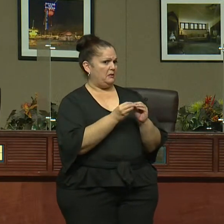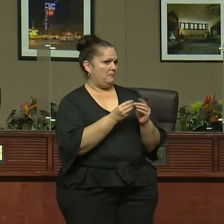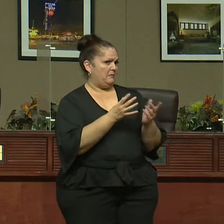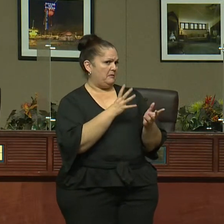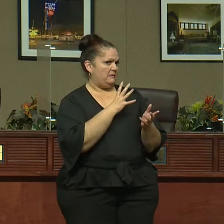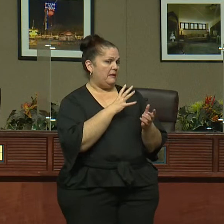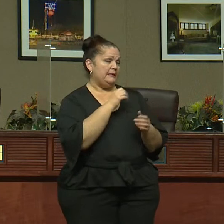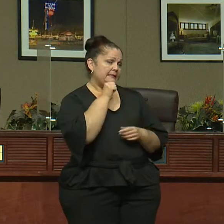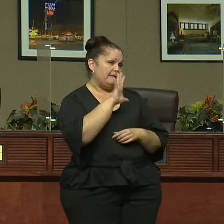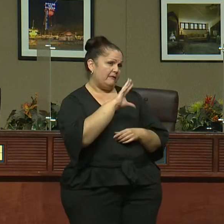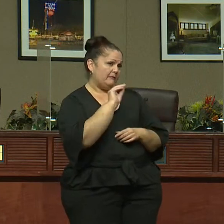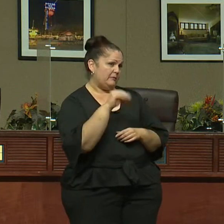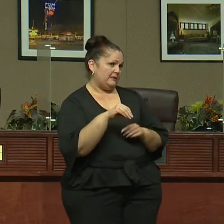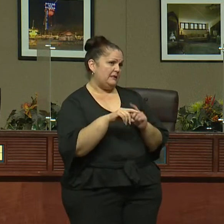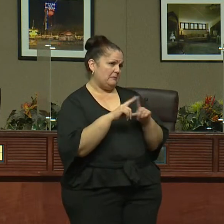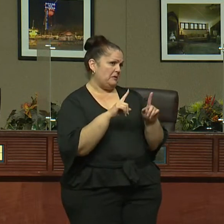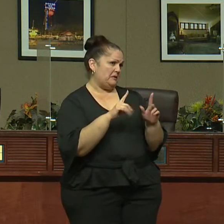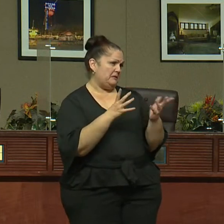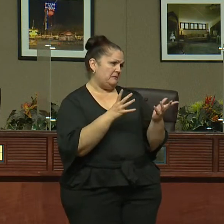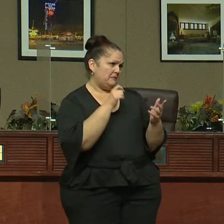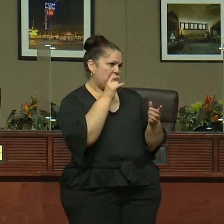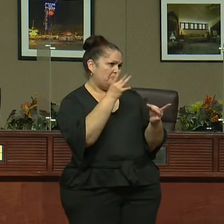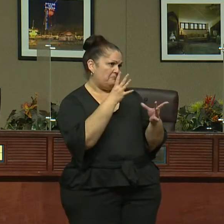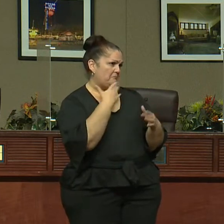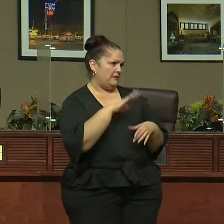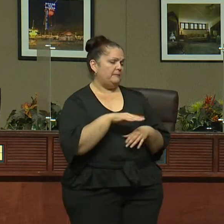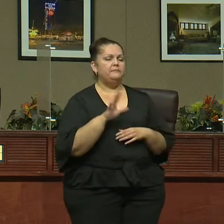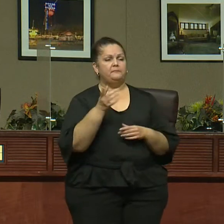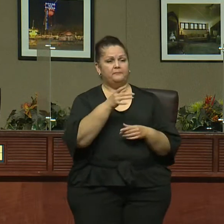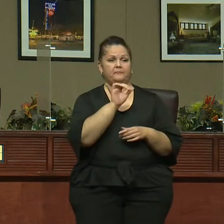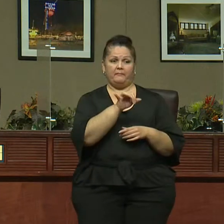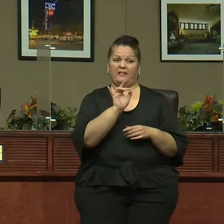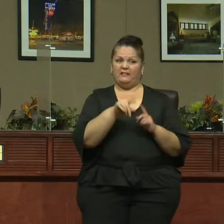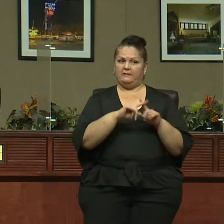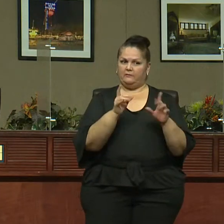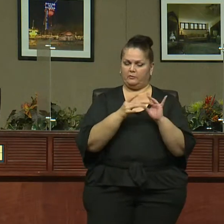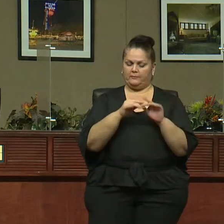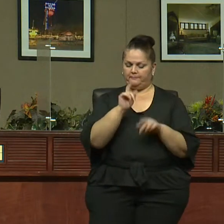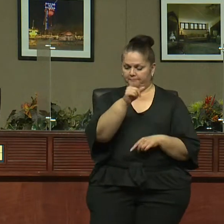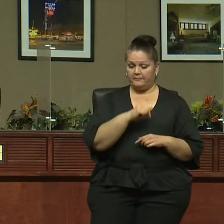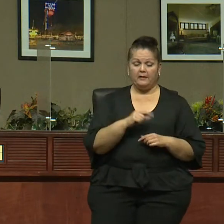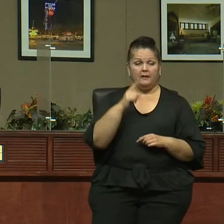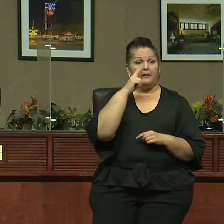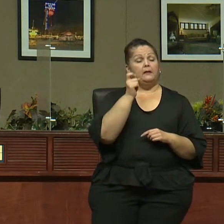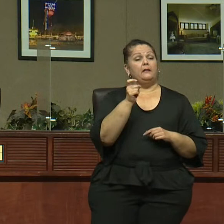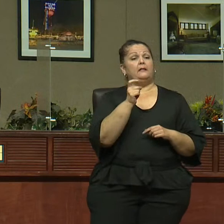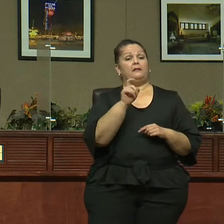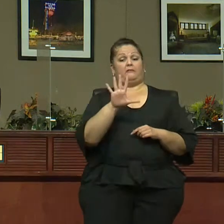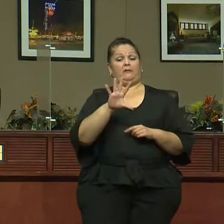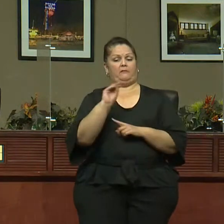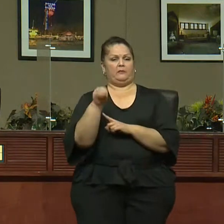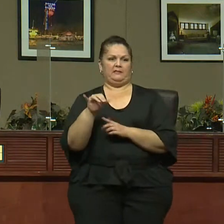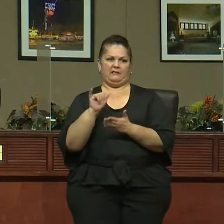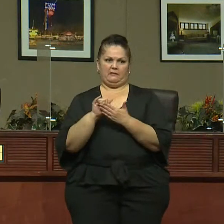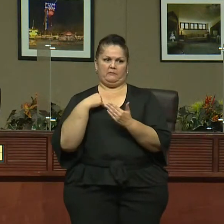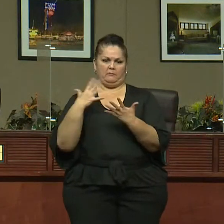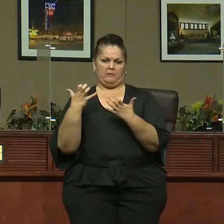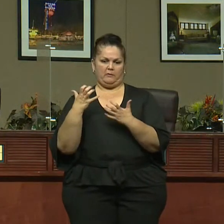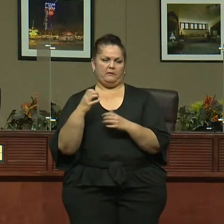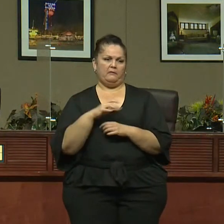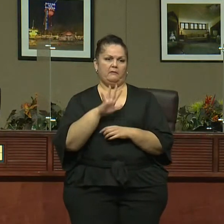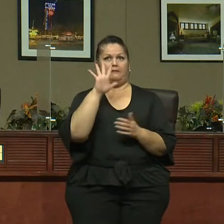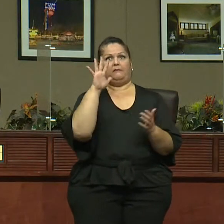not 5%, but it's close. Well, that's a different story because 5% of 8,000